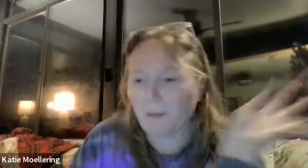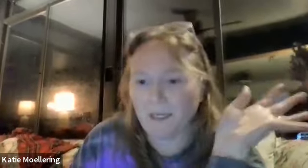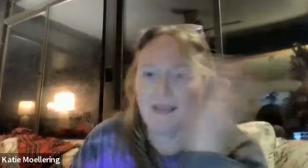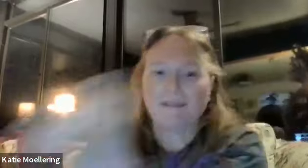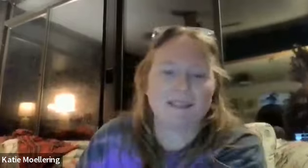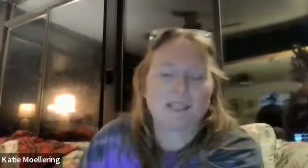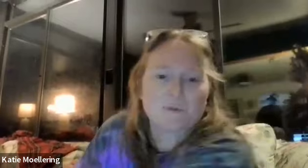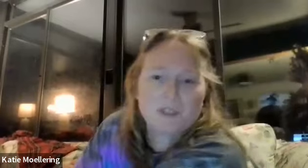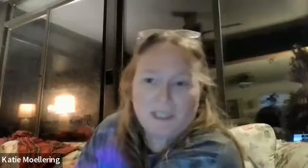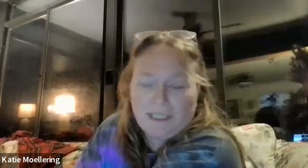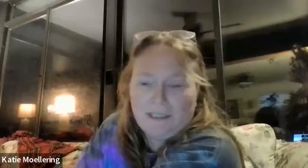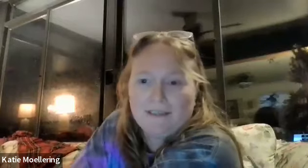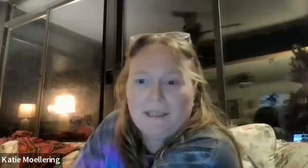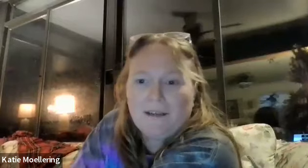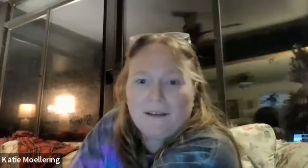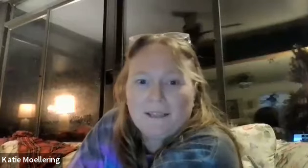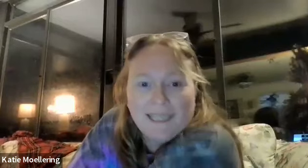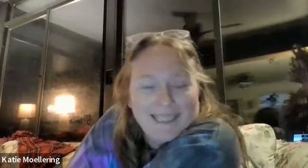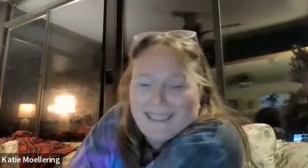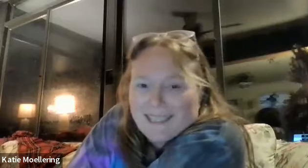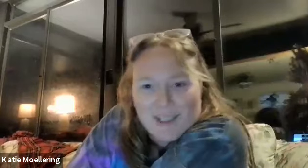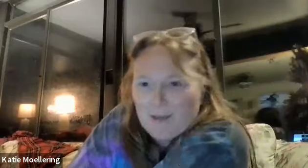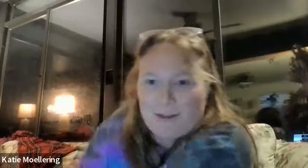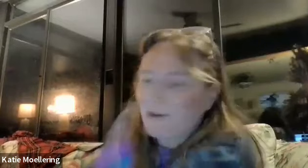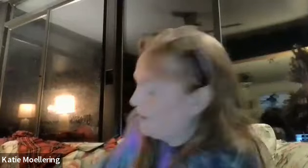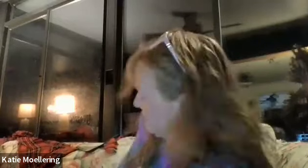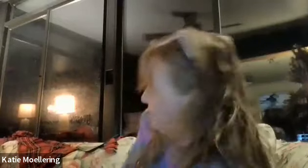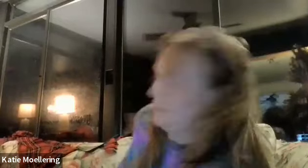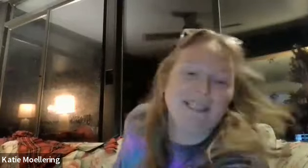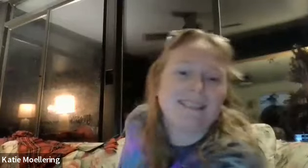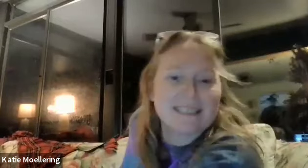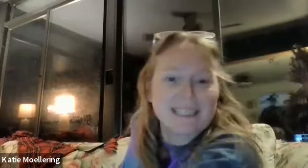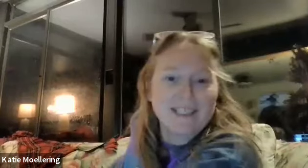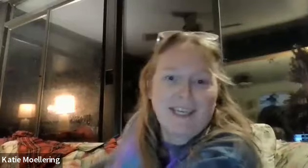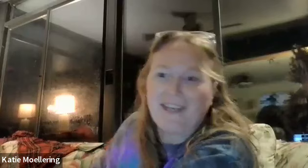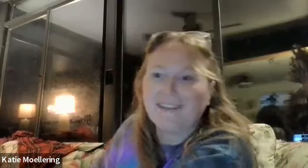Happy to get in touch with Gillian. Any excuse to harass Gillian is a good